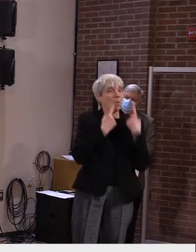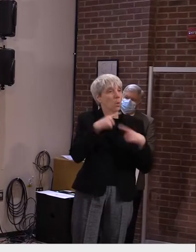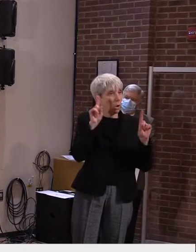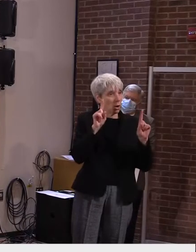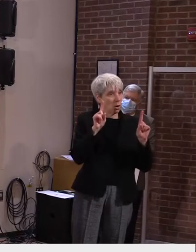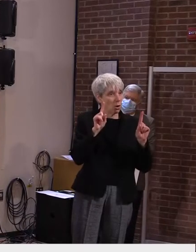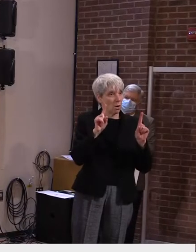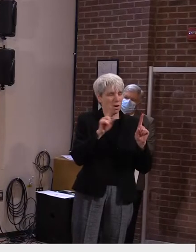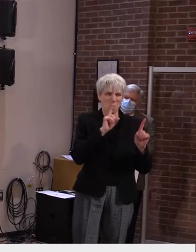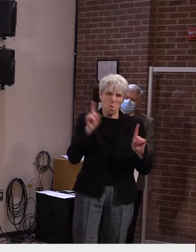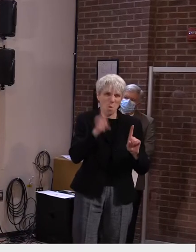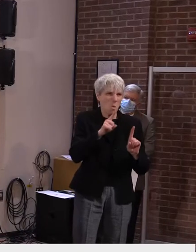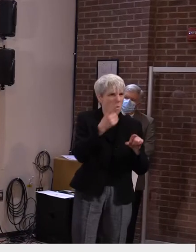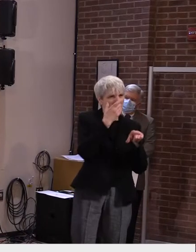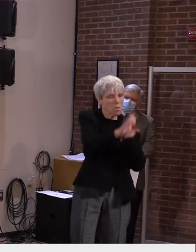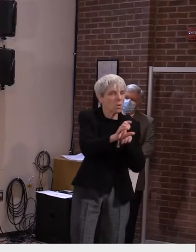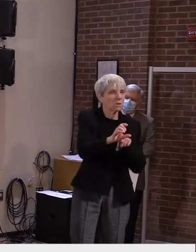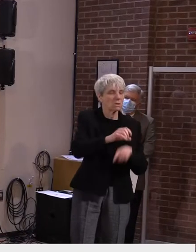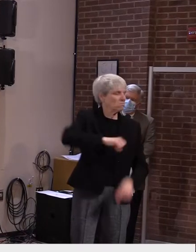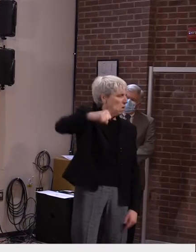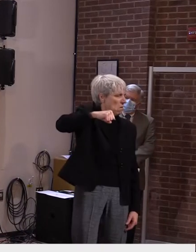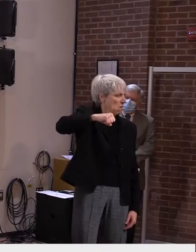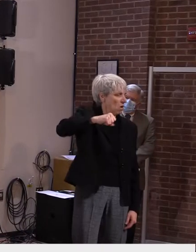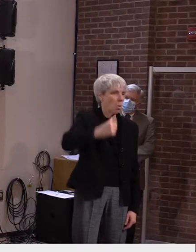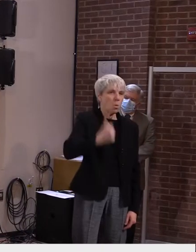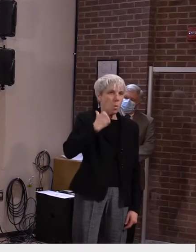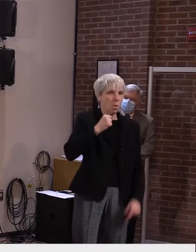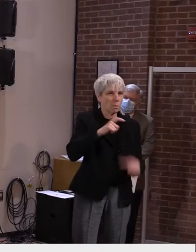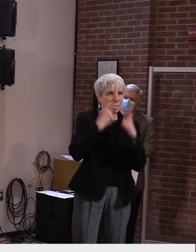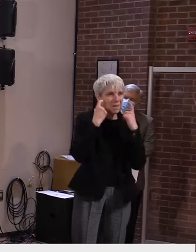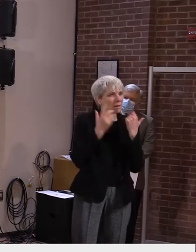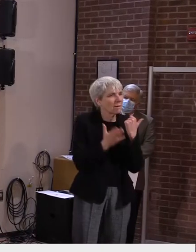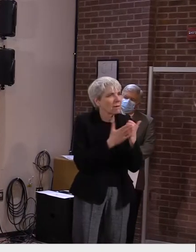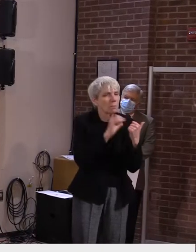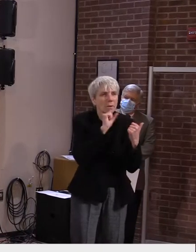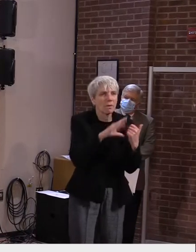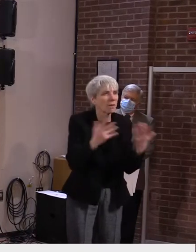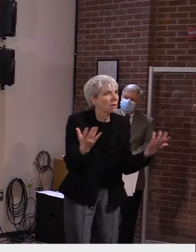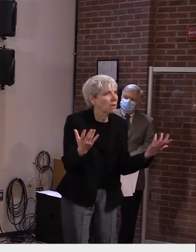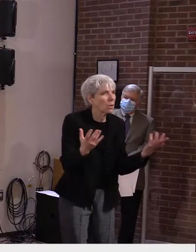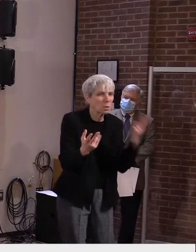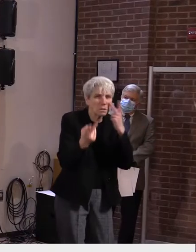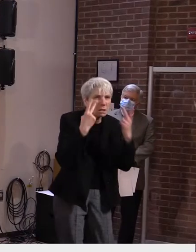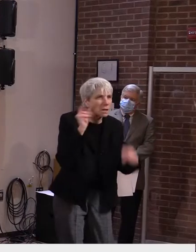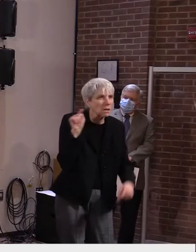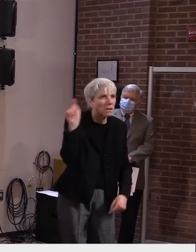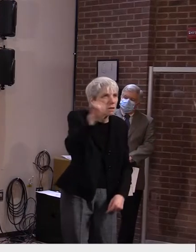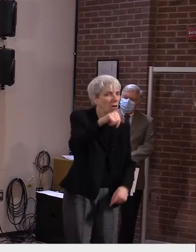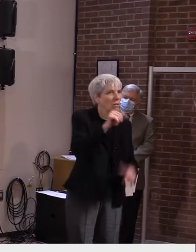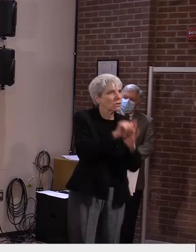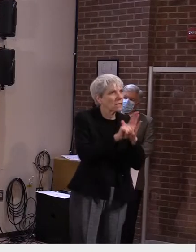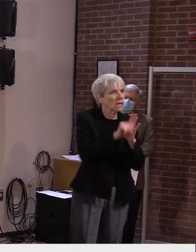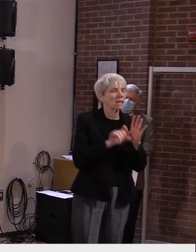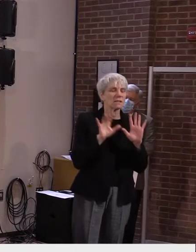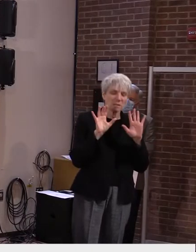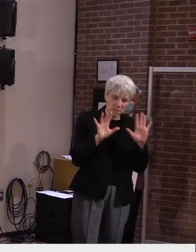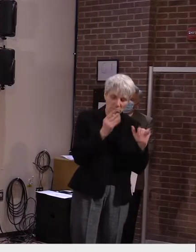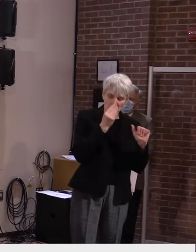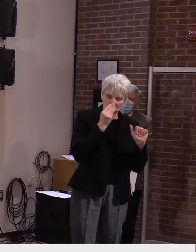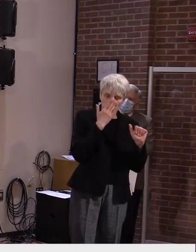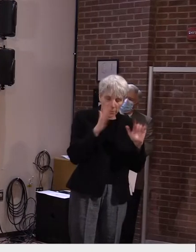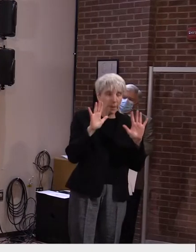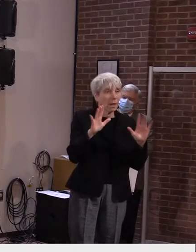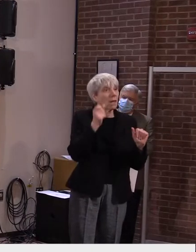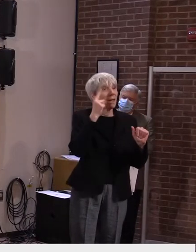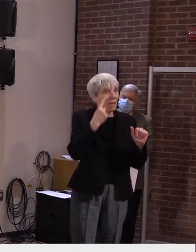not proven to be effective in many places across the country. So again, it's not